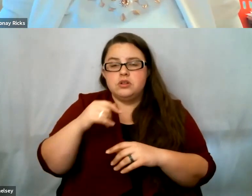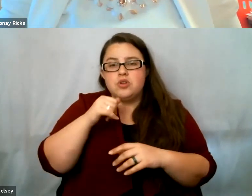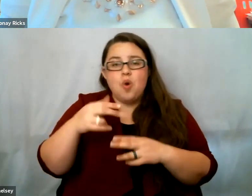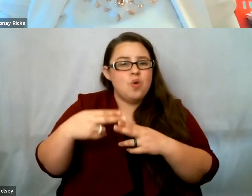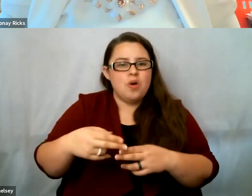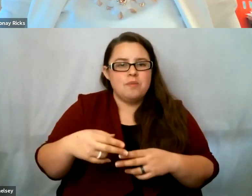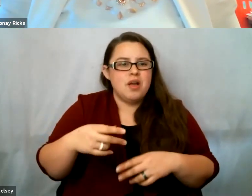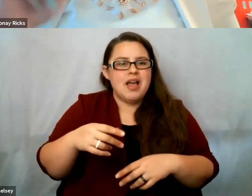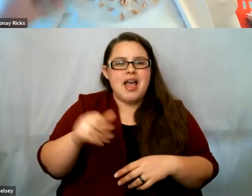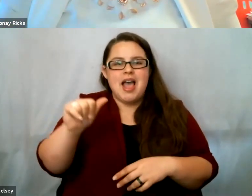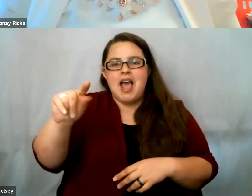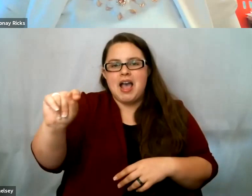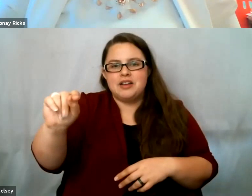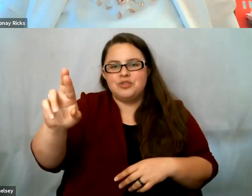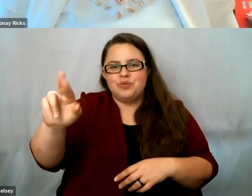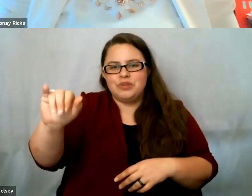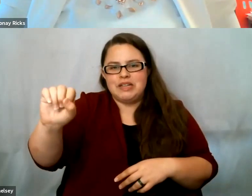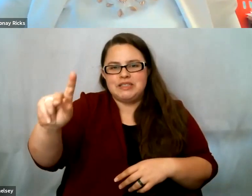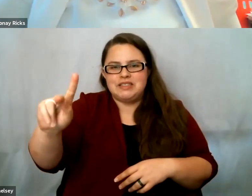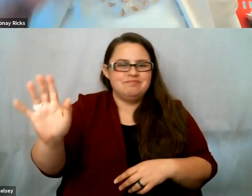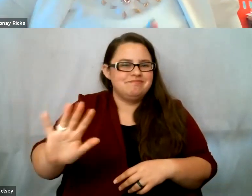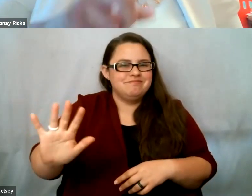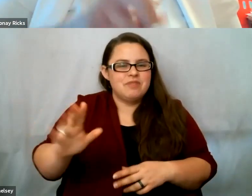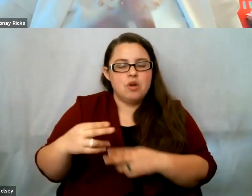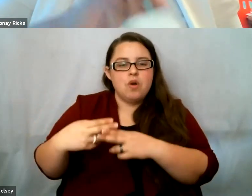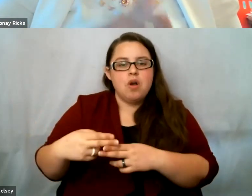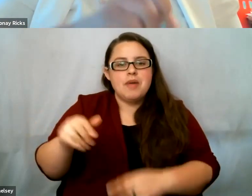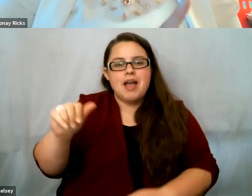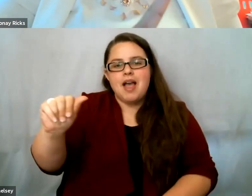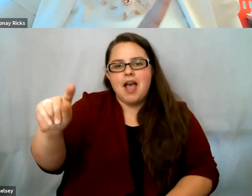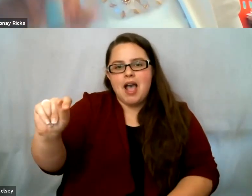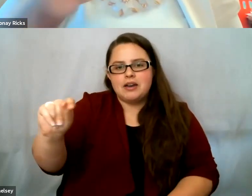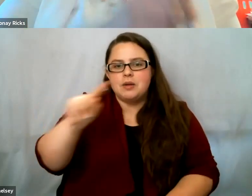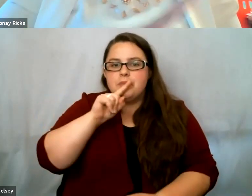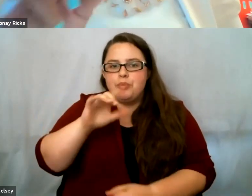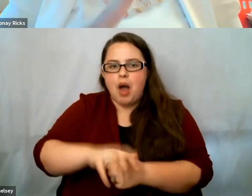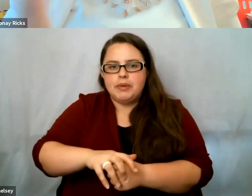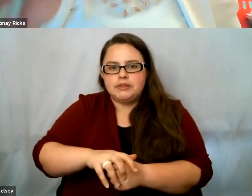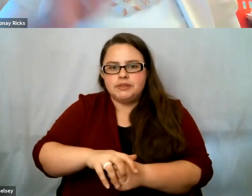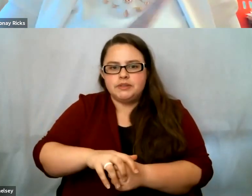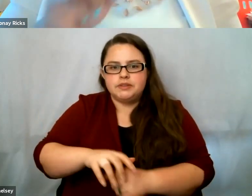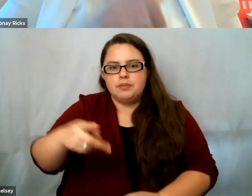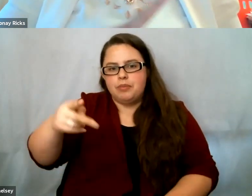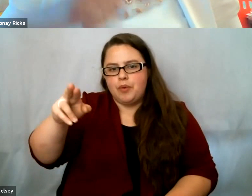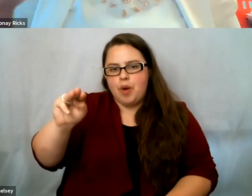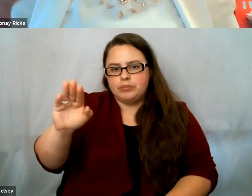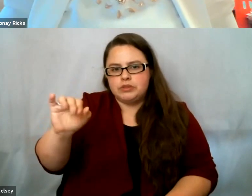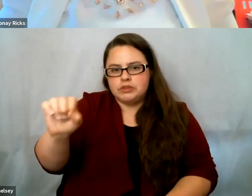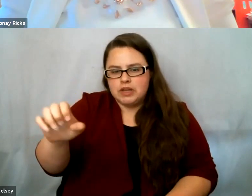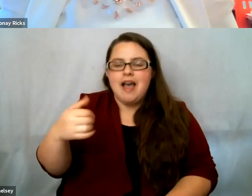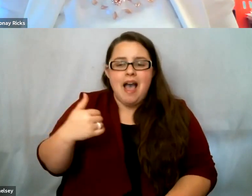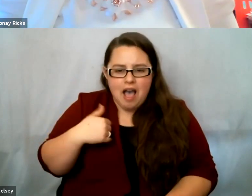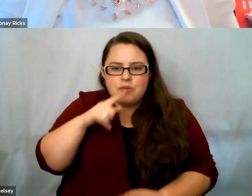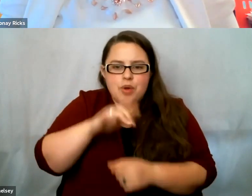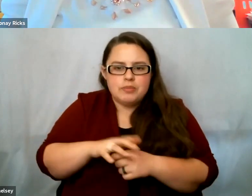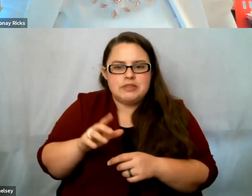at promise, because there is a promise in the midst of their pain, in the midst of their mistakes, in the midst of their past. So we have